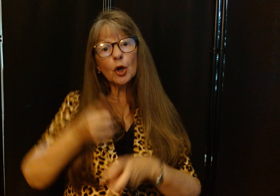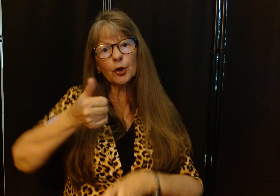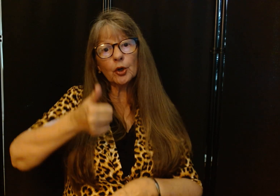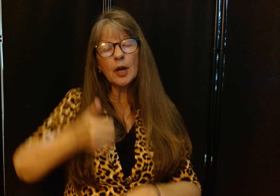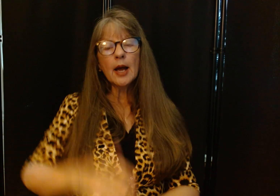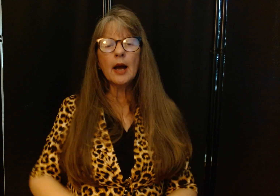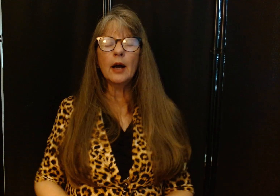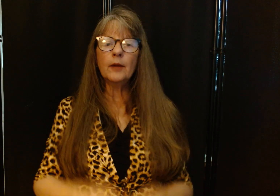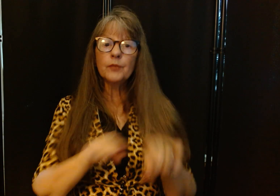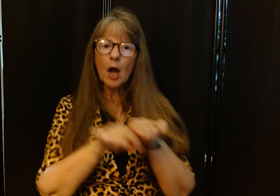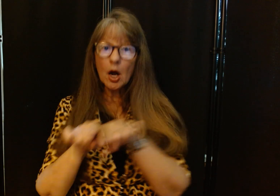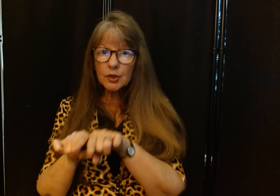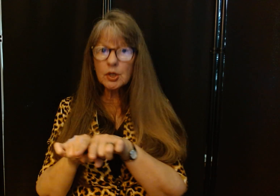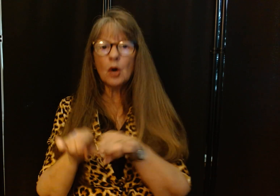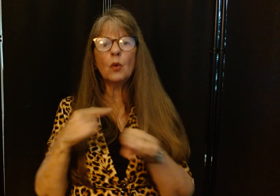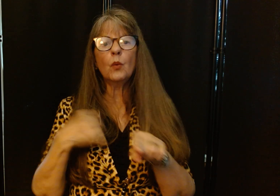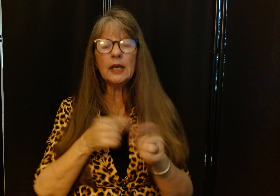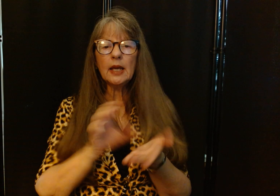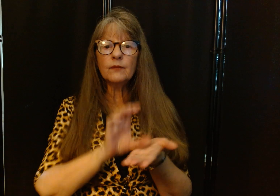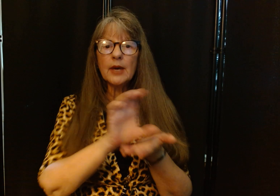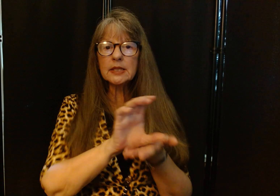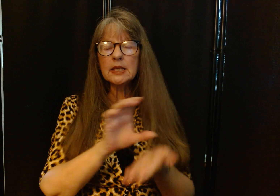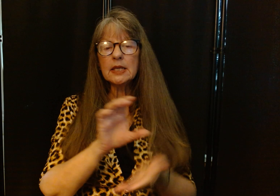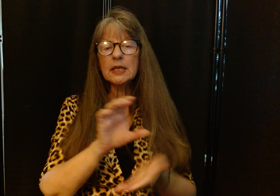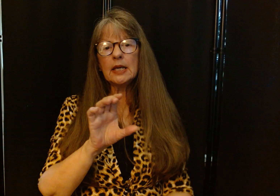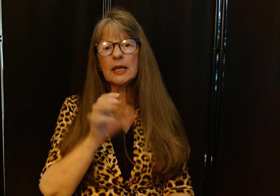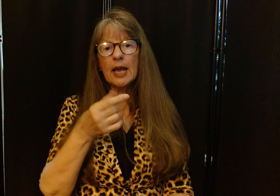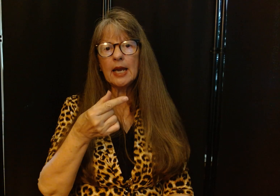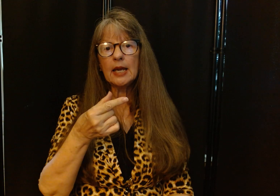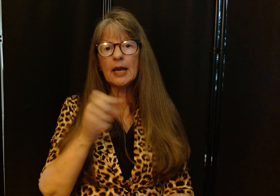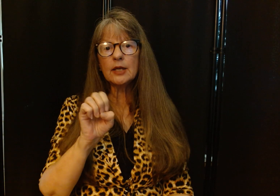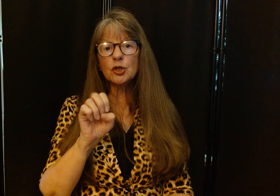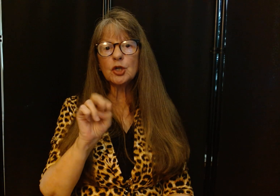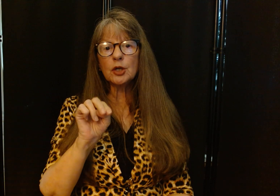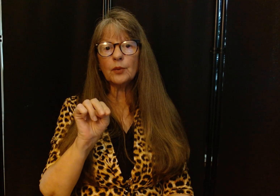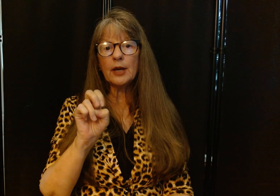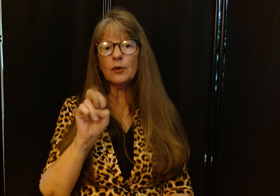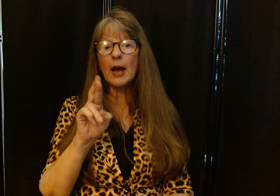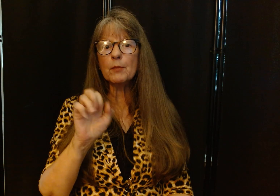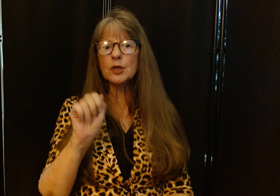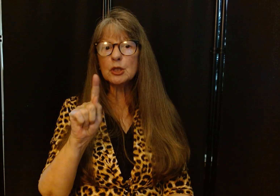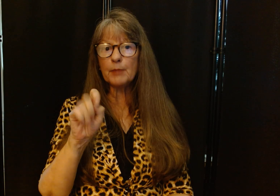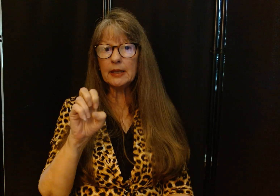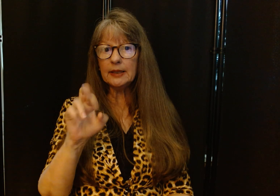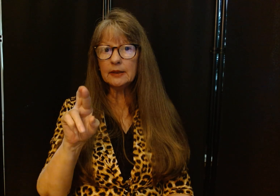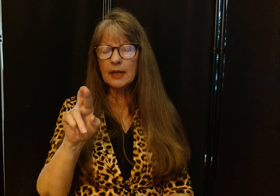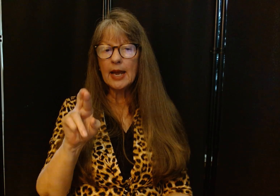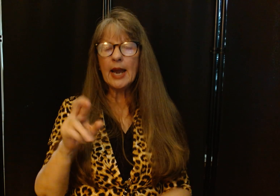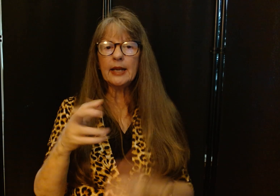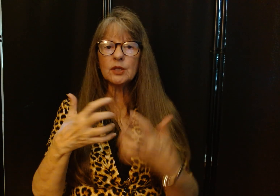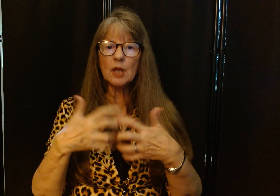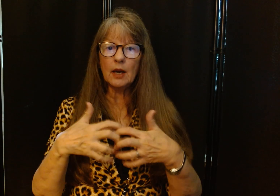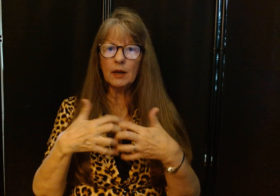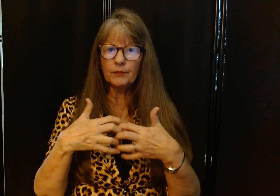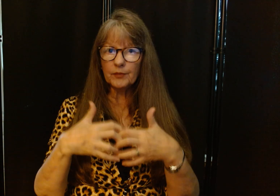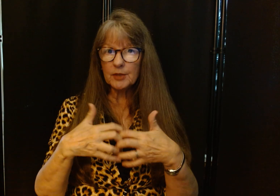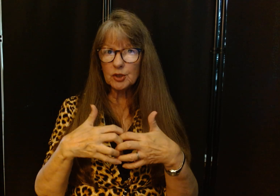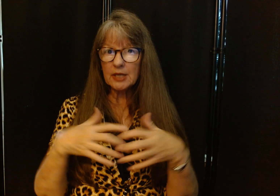harder. Also, we invested in a generator. I'm going to spell it, and it's like